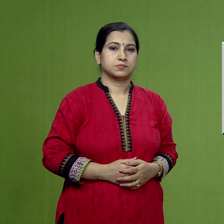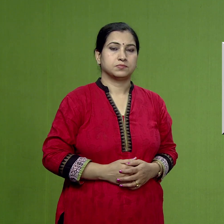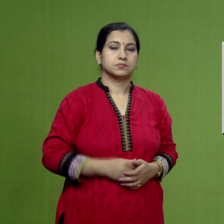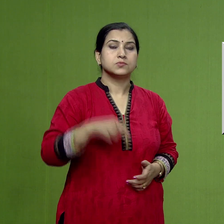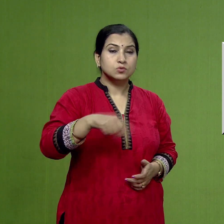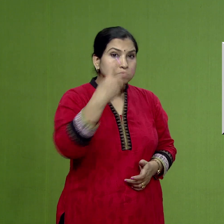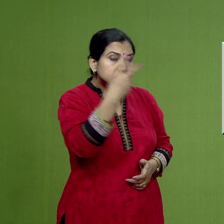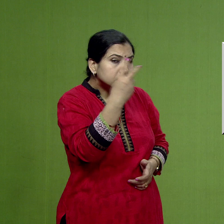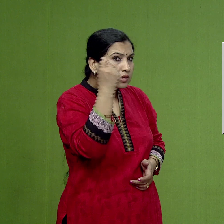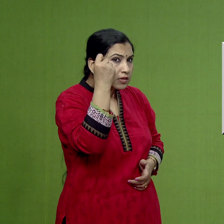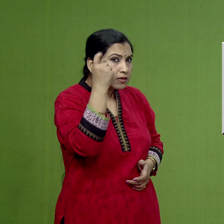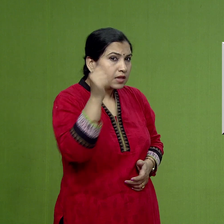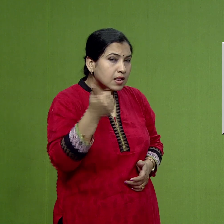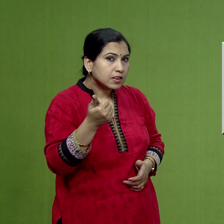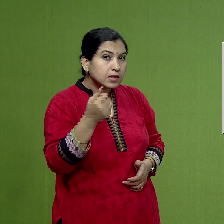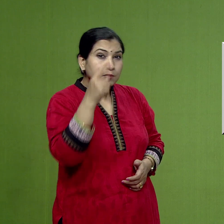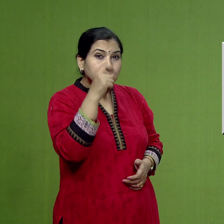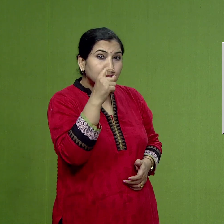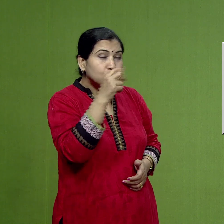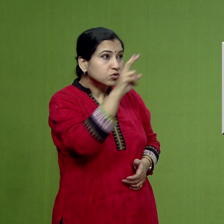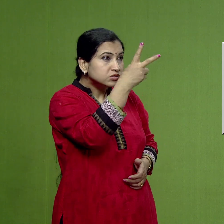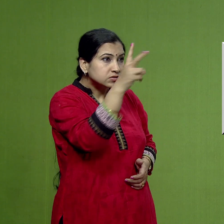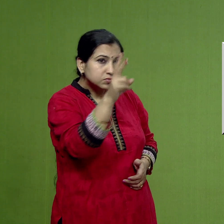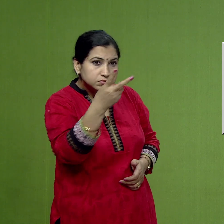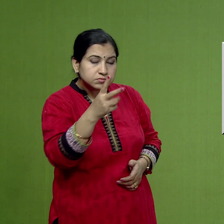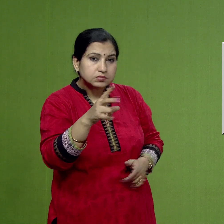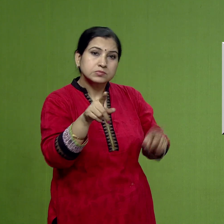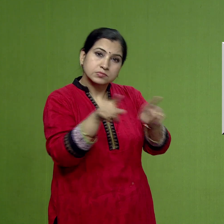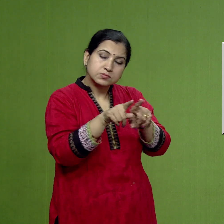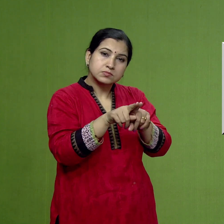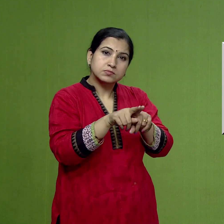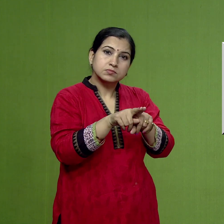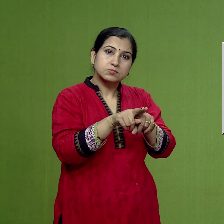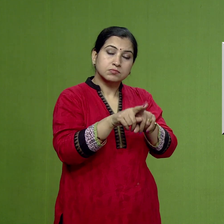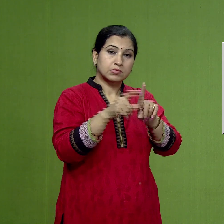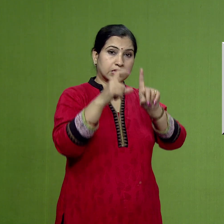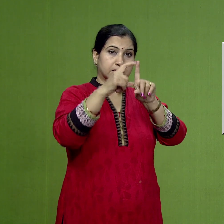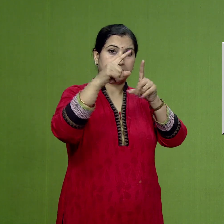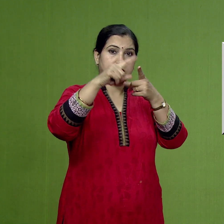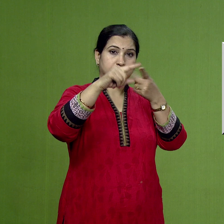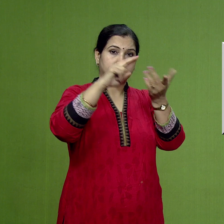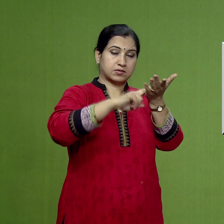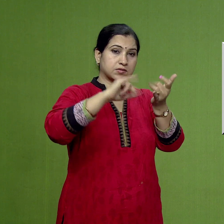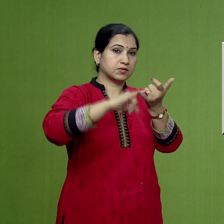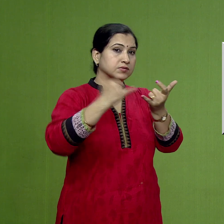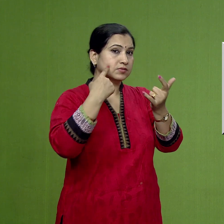So you can see the shades of blue, and so the density varies from one state to